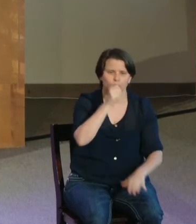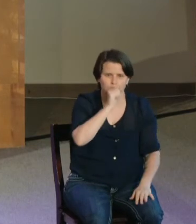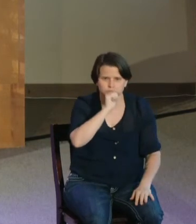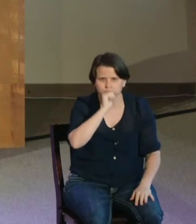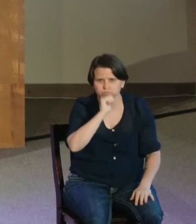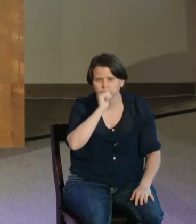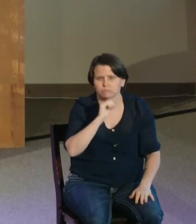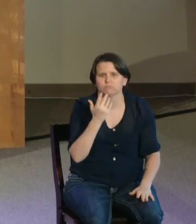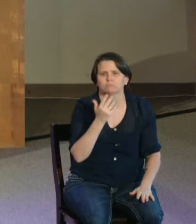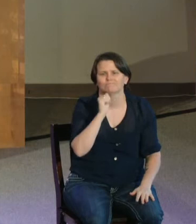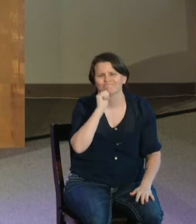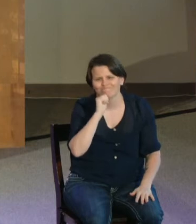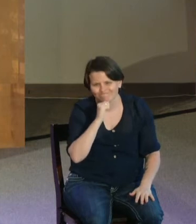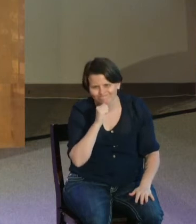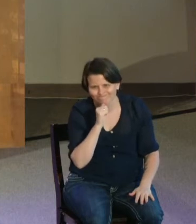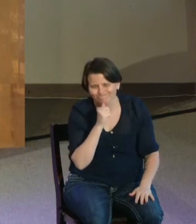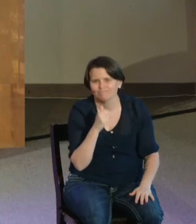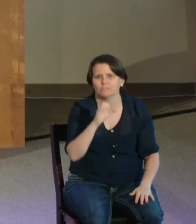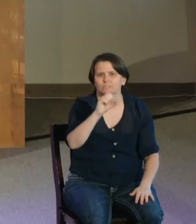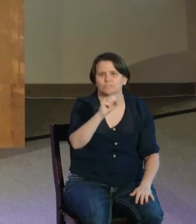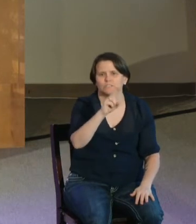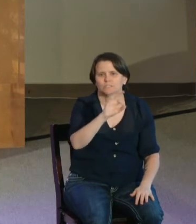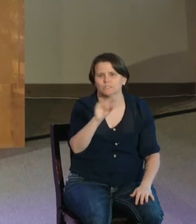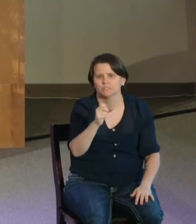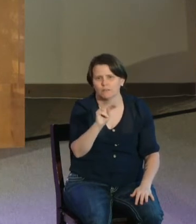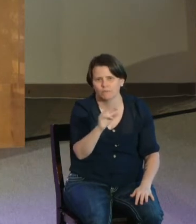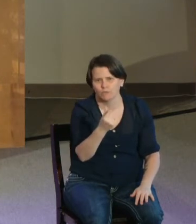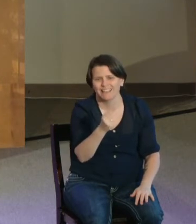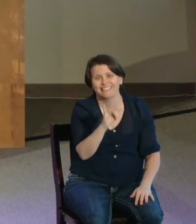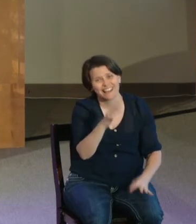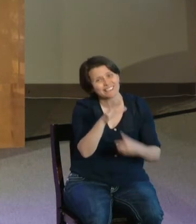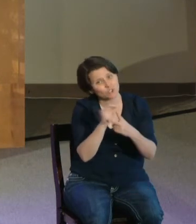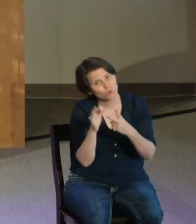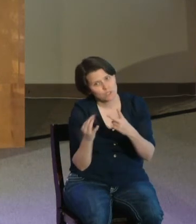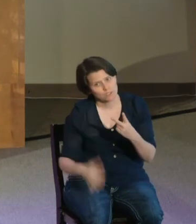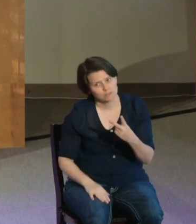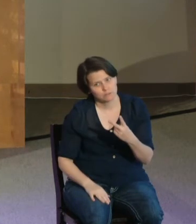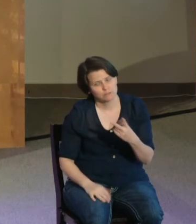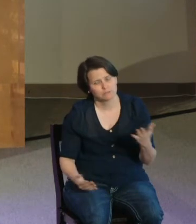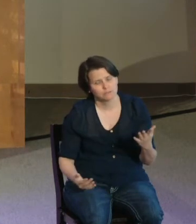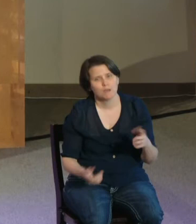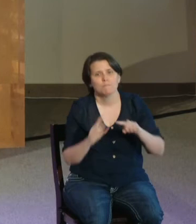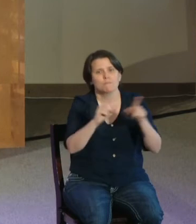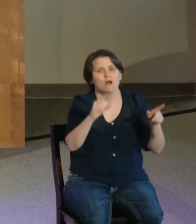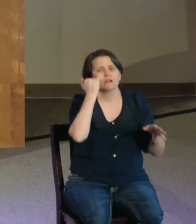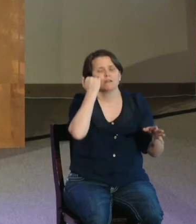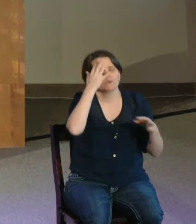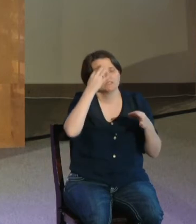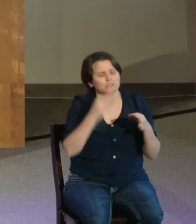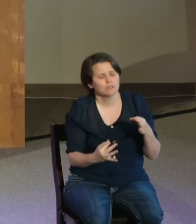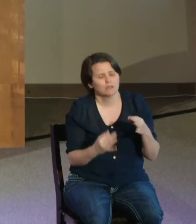I remind you, suffering is a choice. Or we could choose to forgive and be